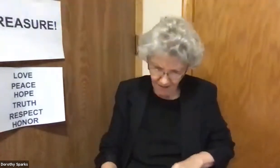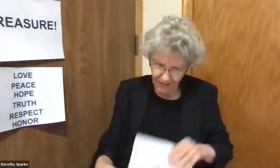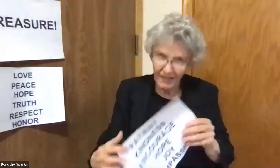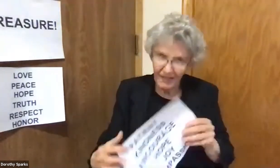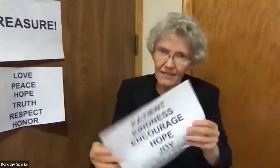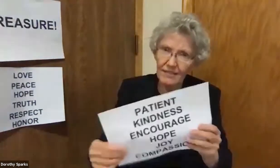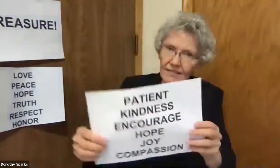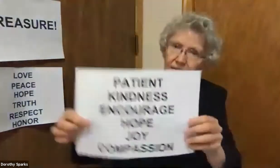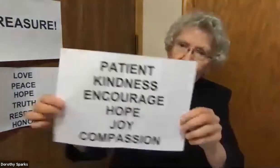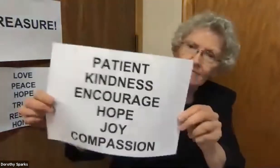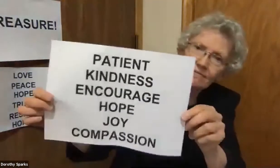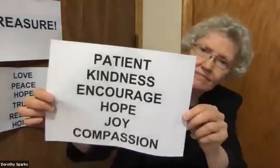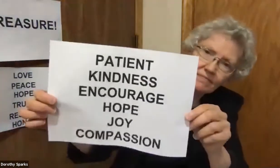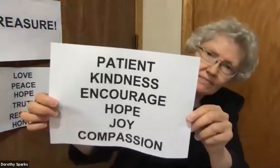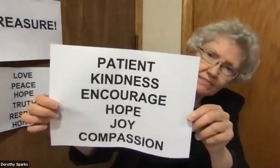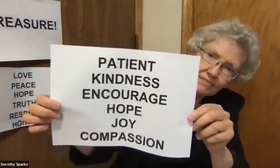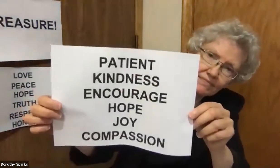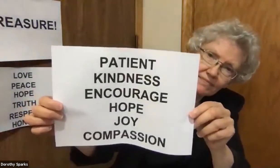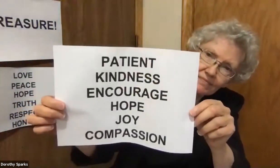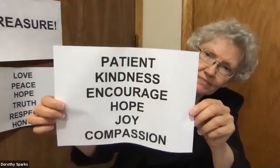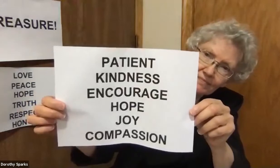And there's more.